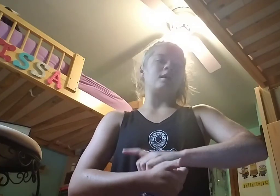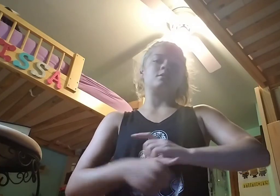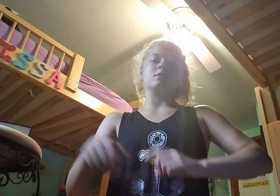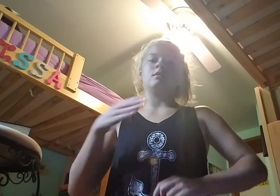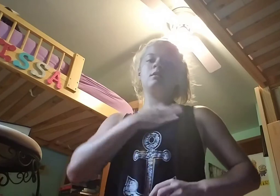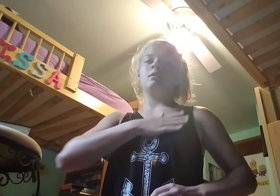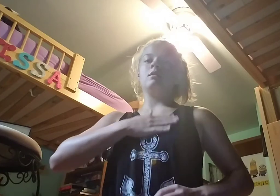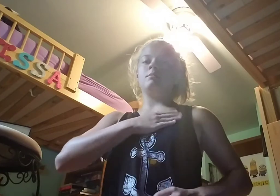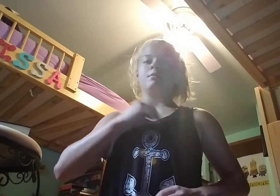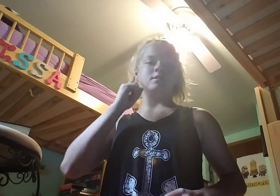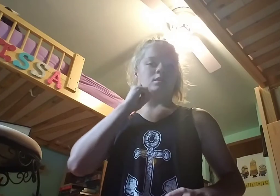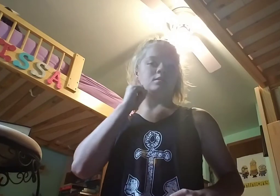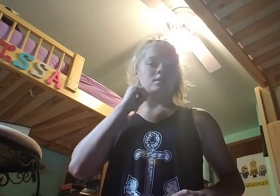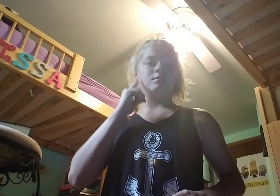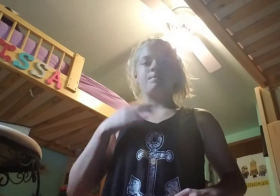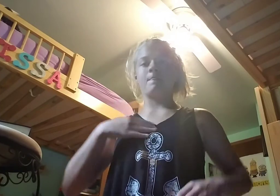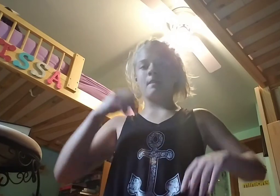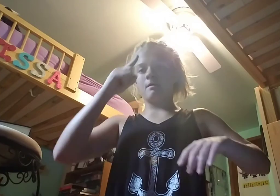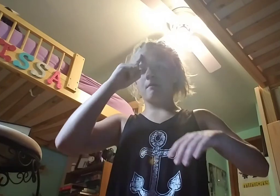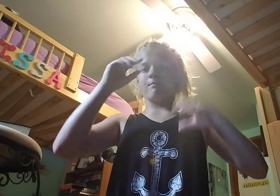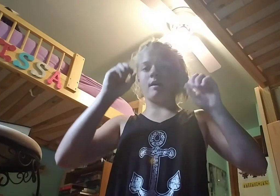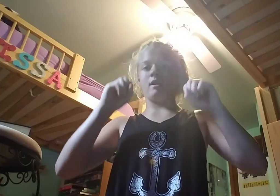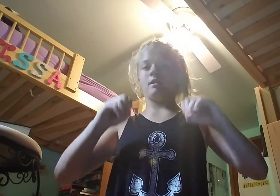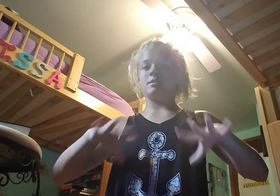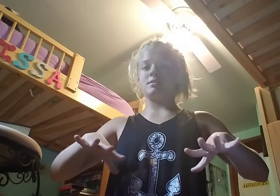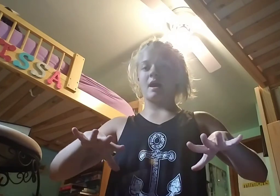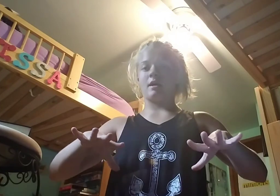Doctor, please listen. My brain is scattered.